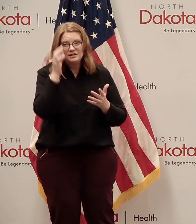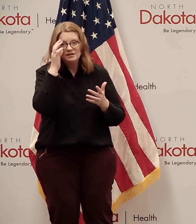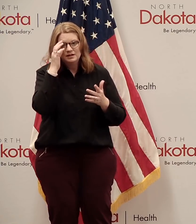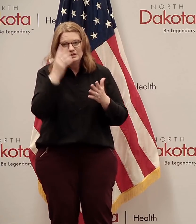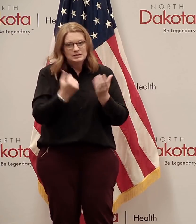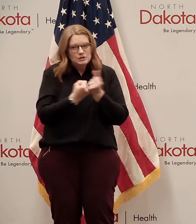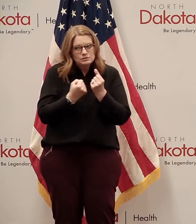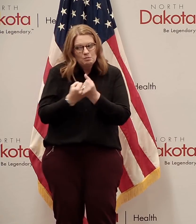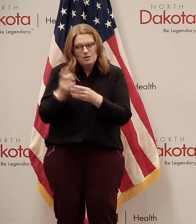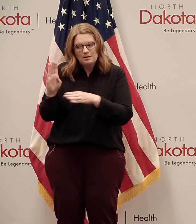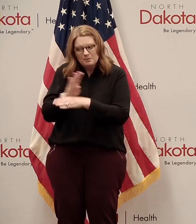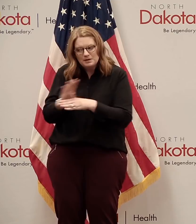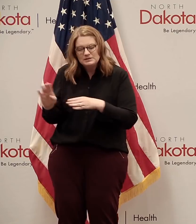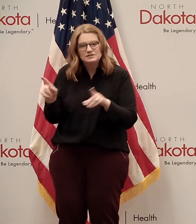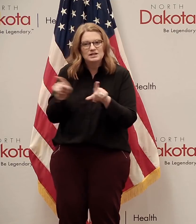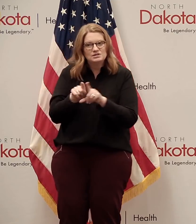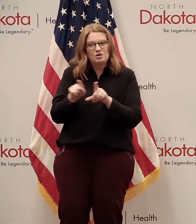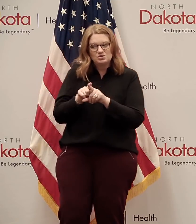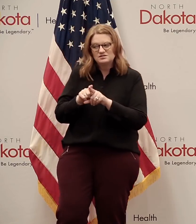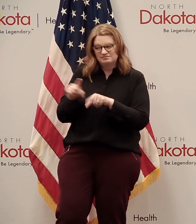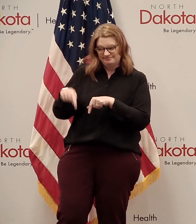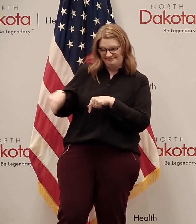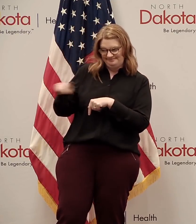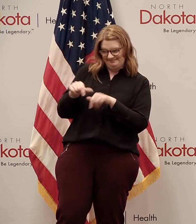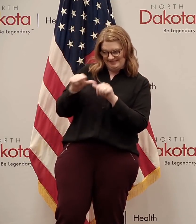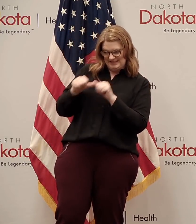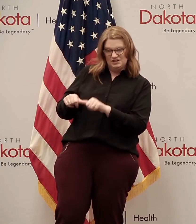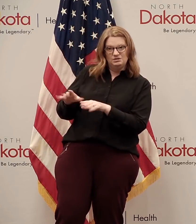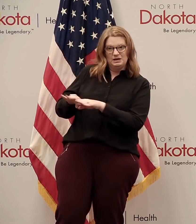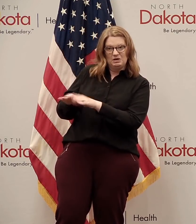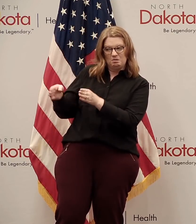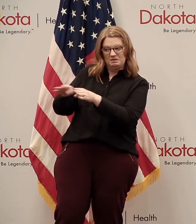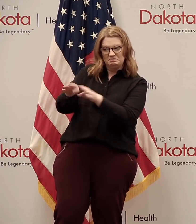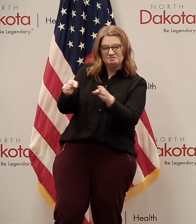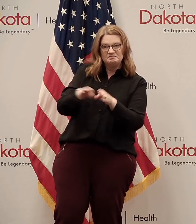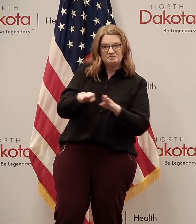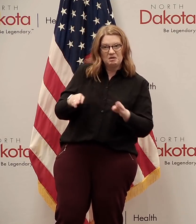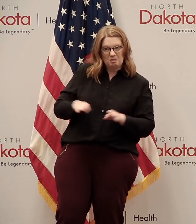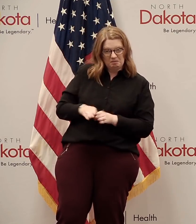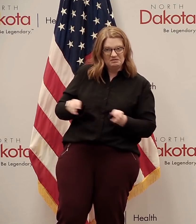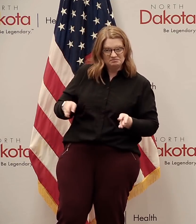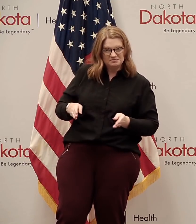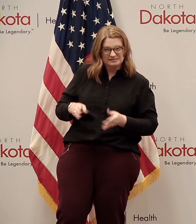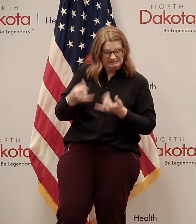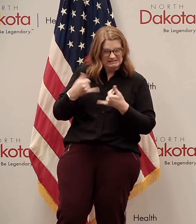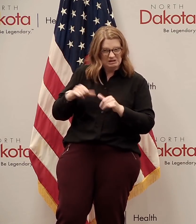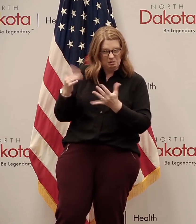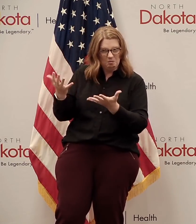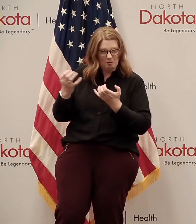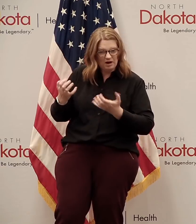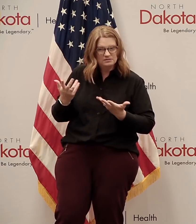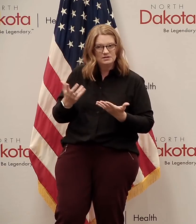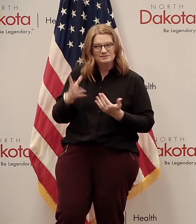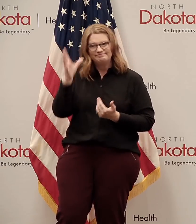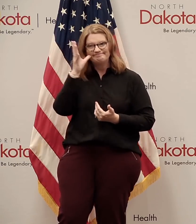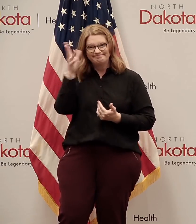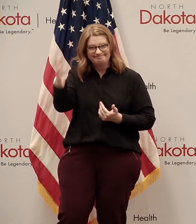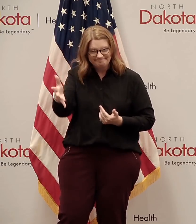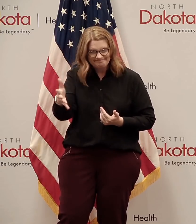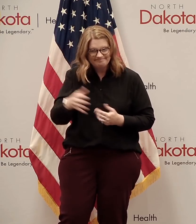support our businesses and help keep them open, help us get back doing the things we want to do in the days and weeks and months